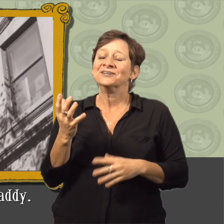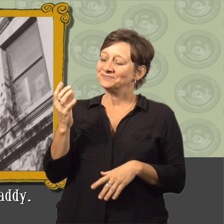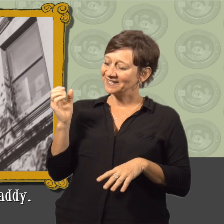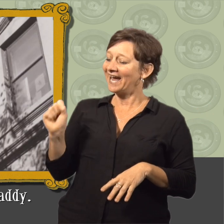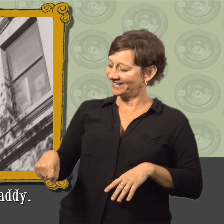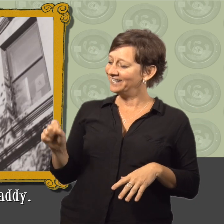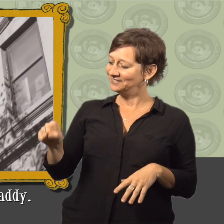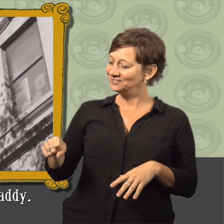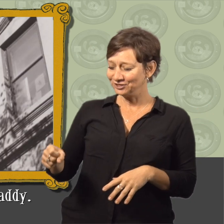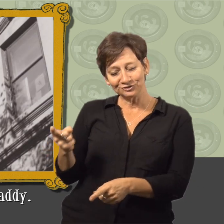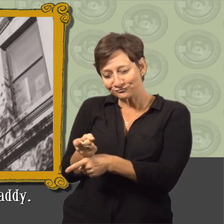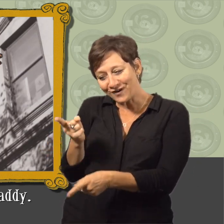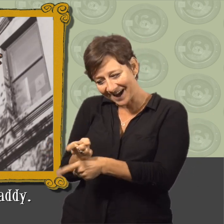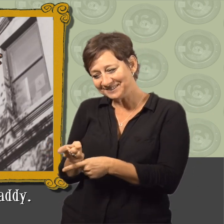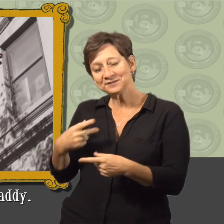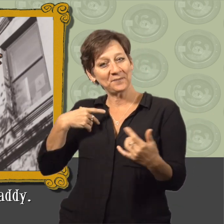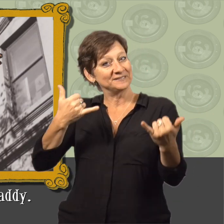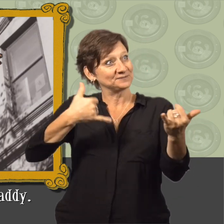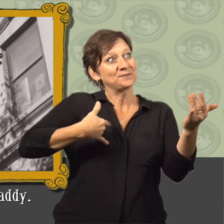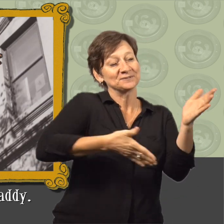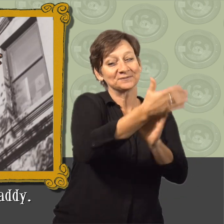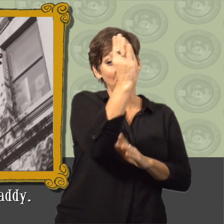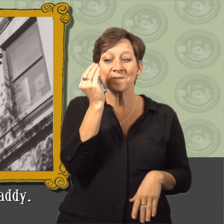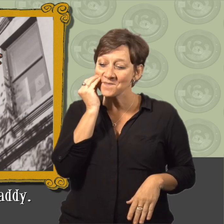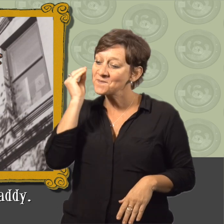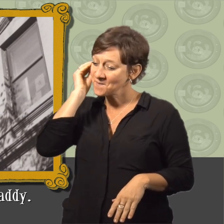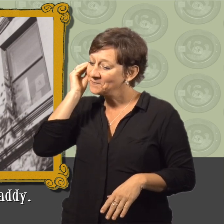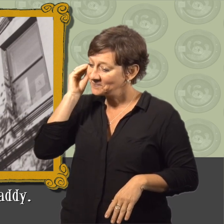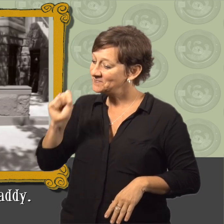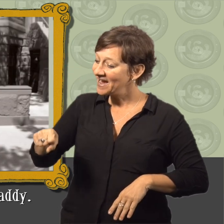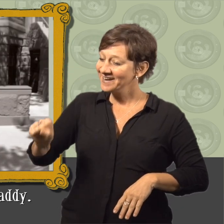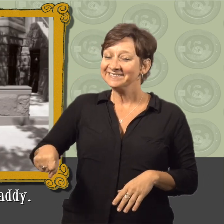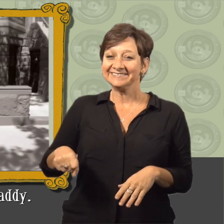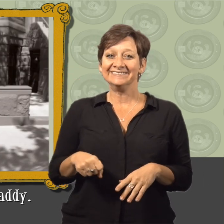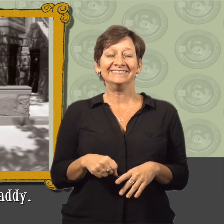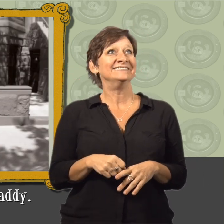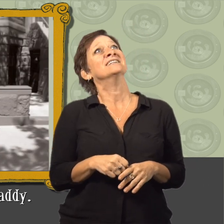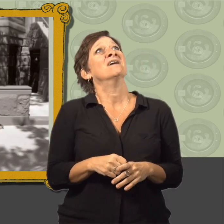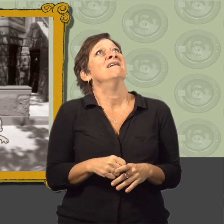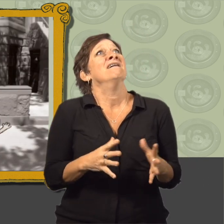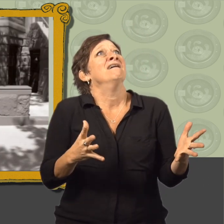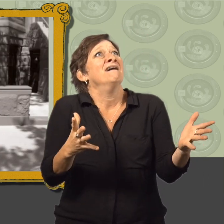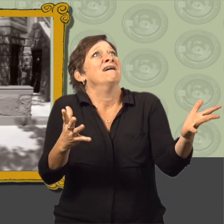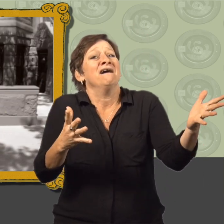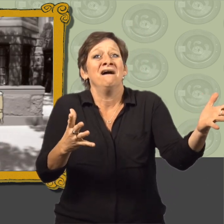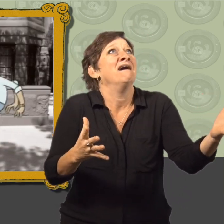That's right, replied her daddy We're going home